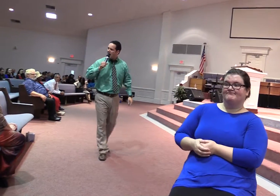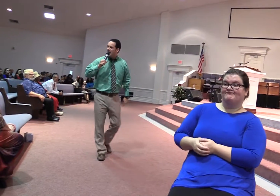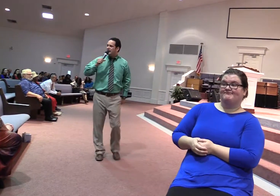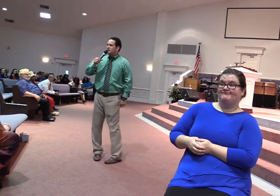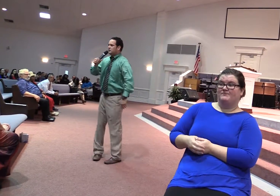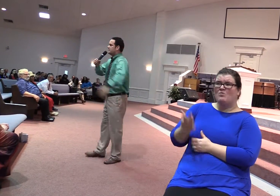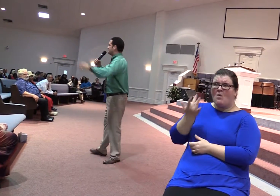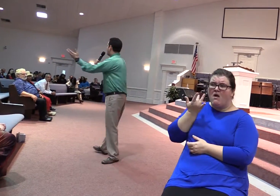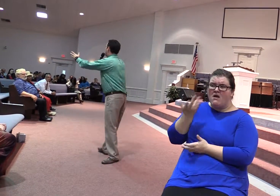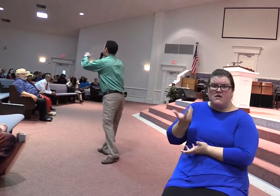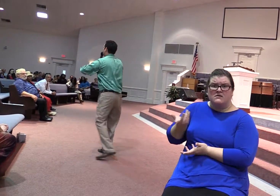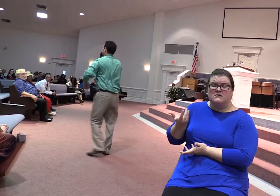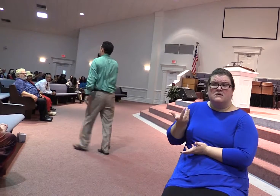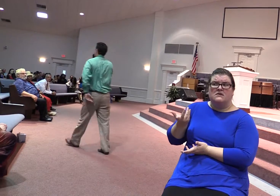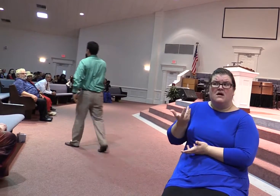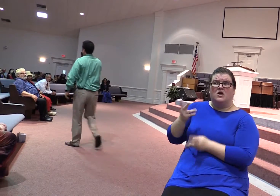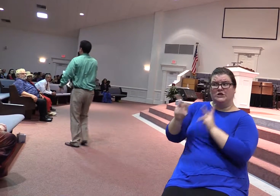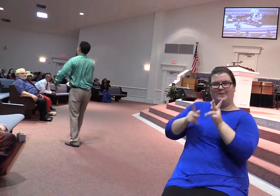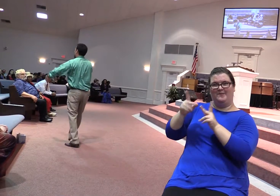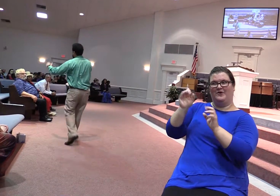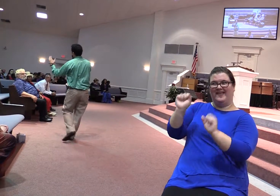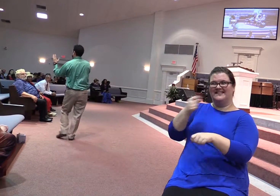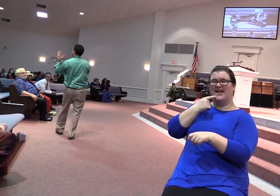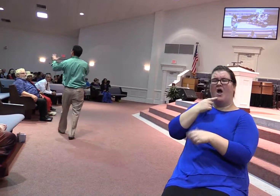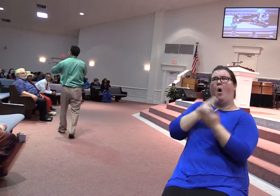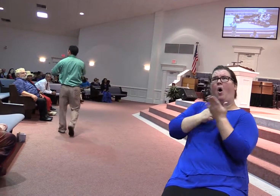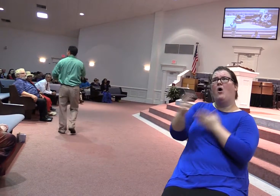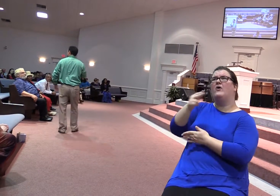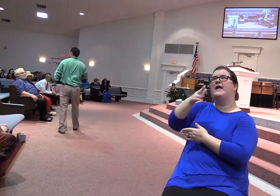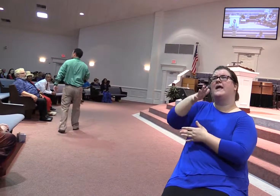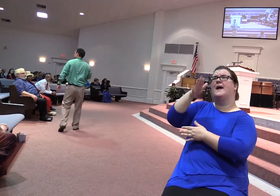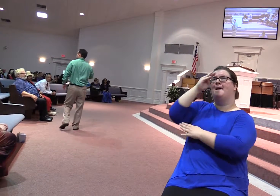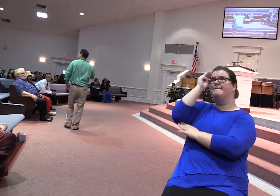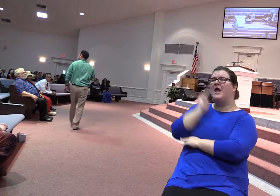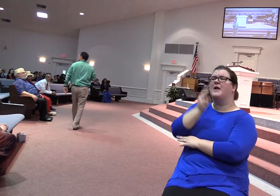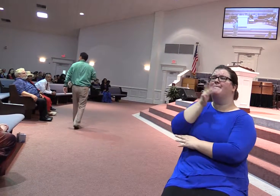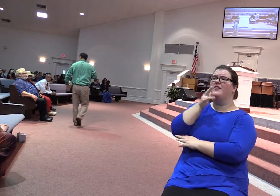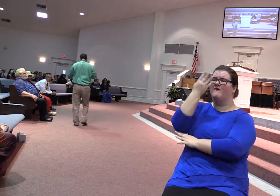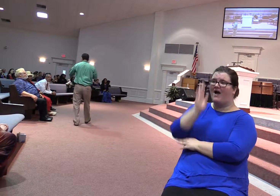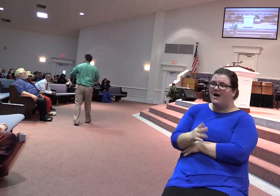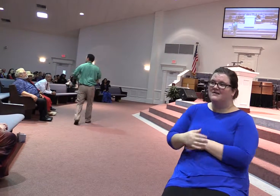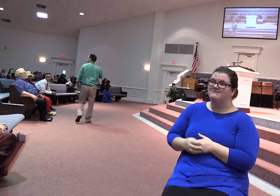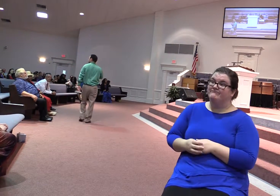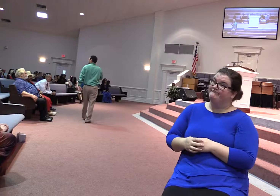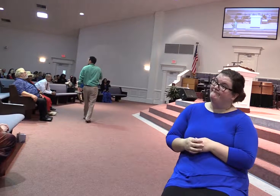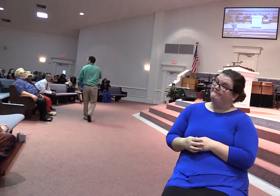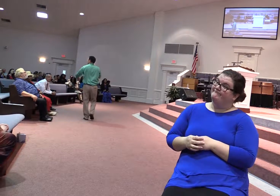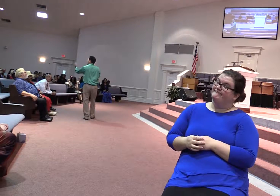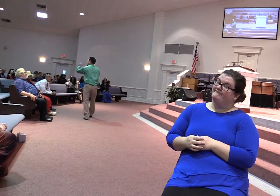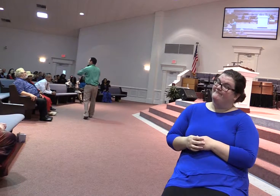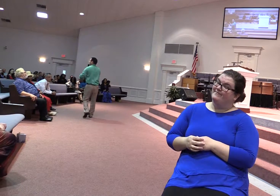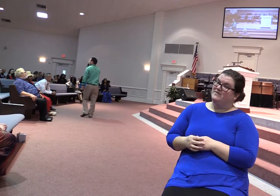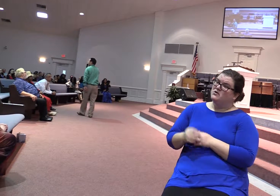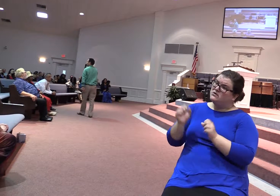Yeah. Why? So now people can say, Holy Mary, Mother of God. Come on now. Come on. So